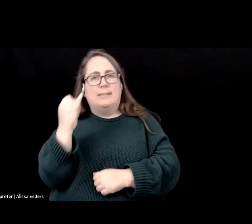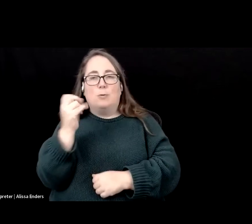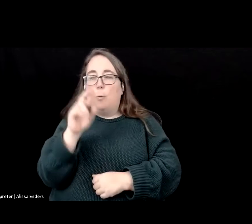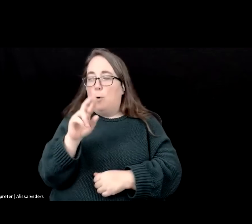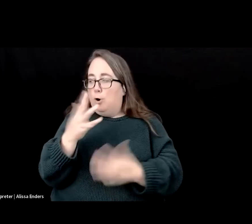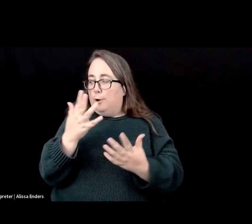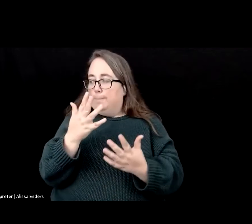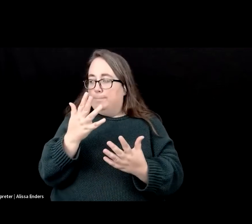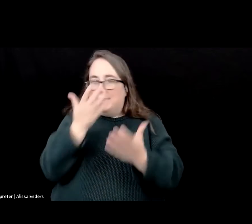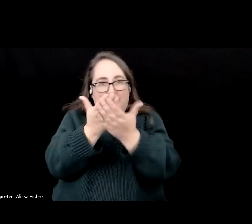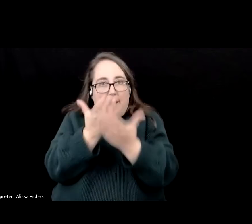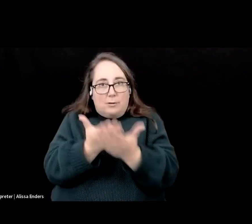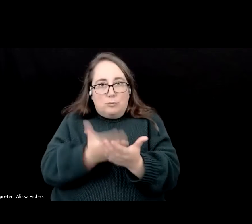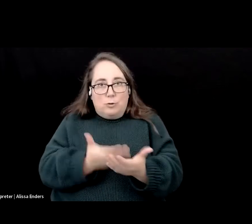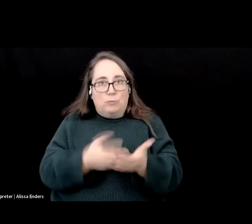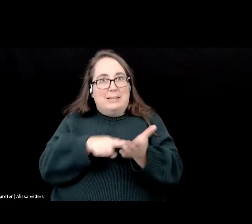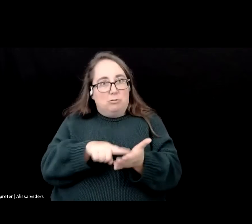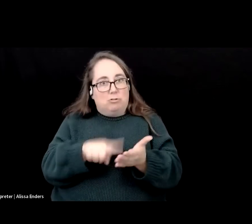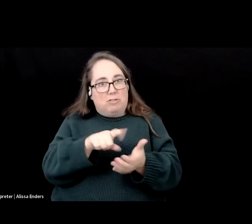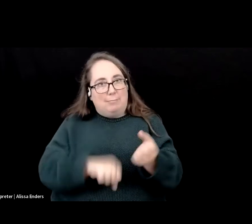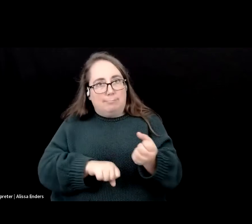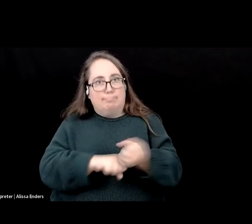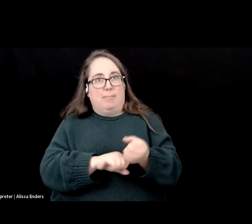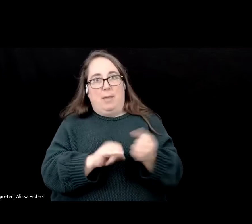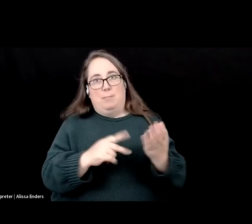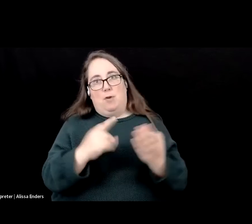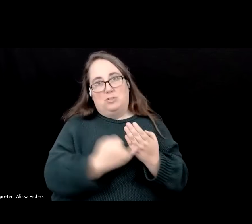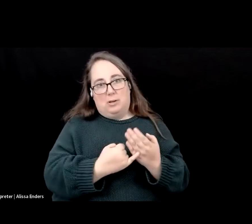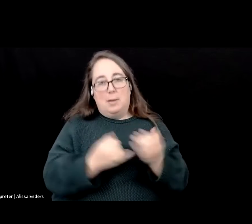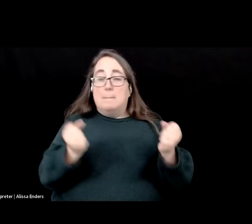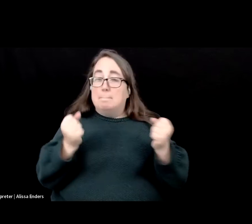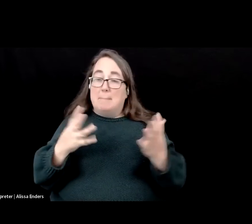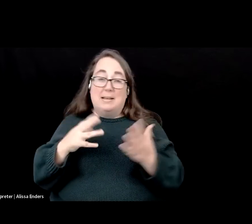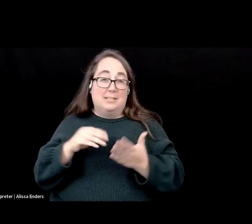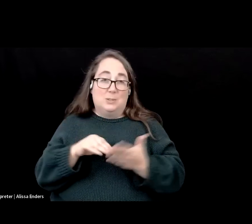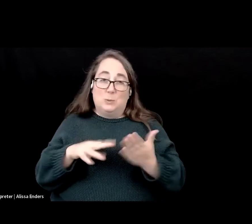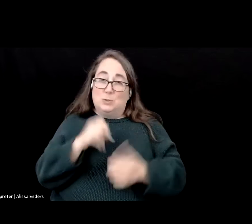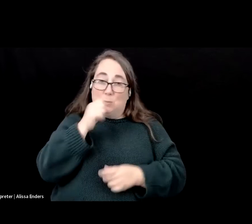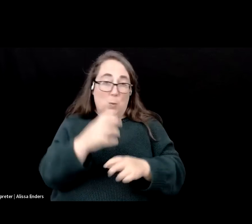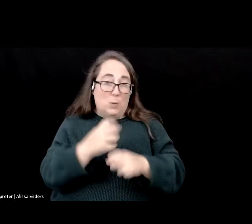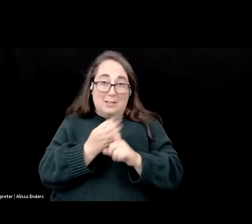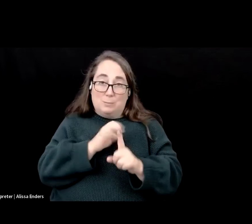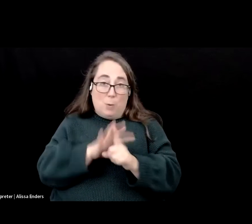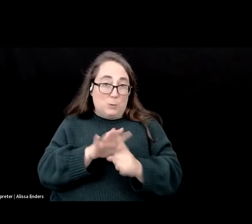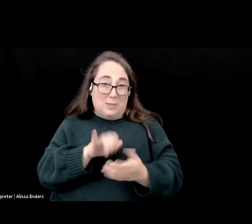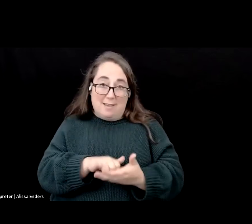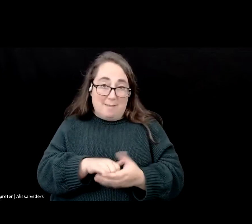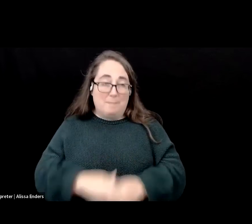the factual research that it's based upon? And too many students don't get exposed to it. You